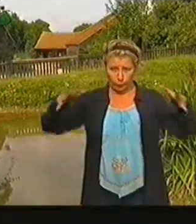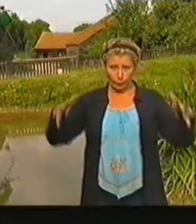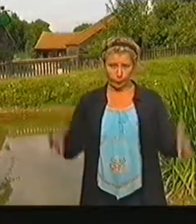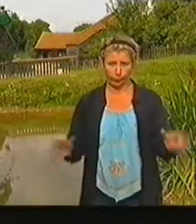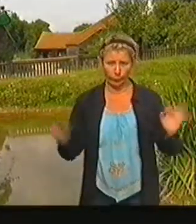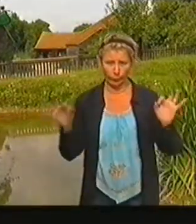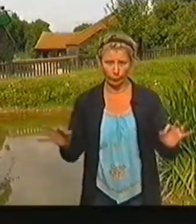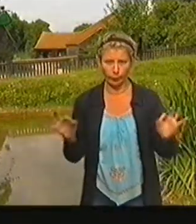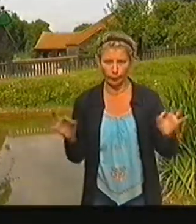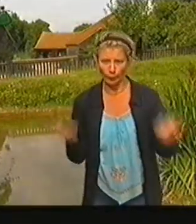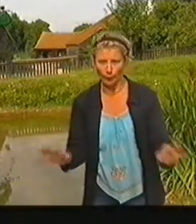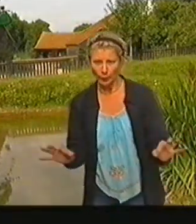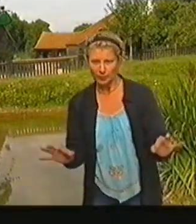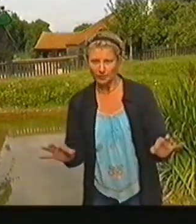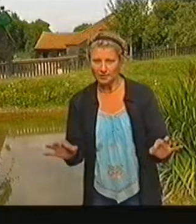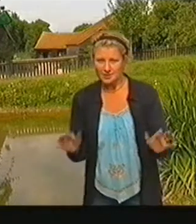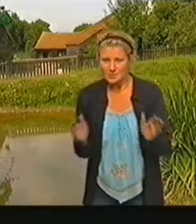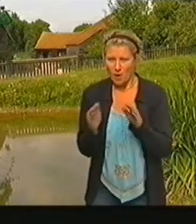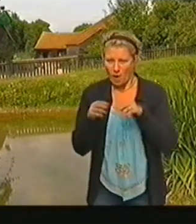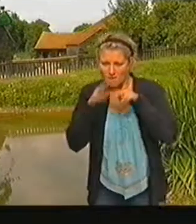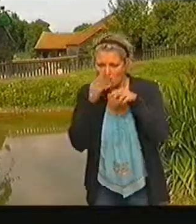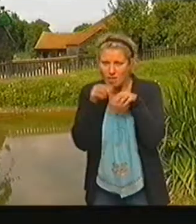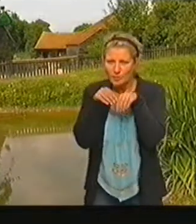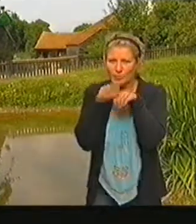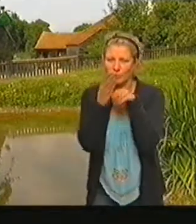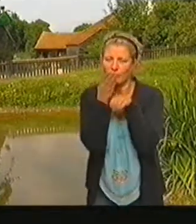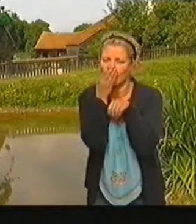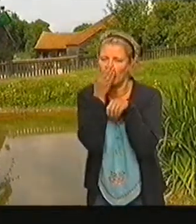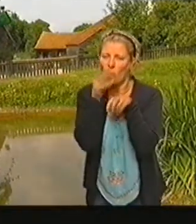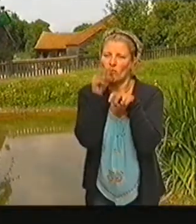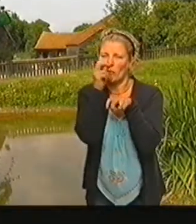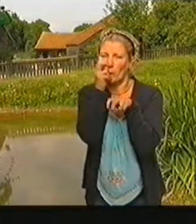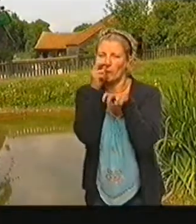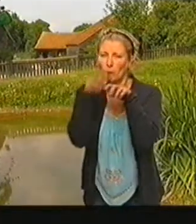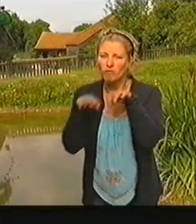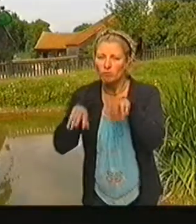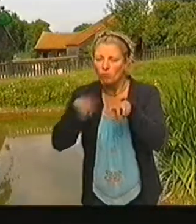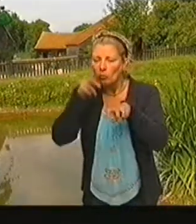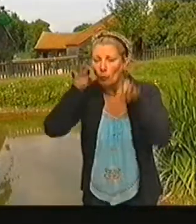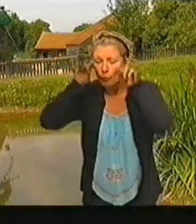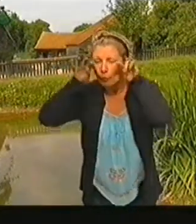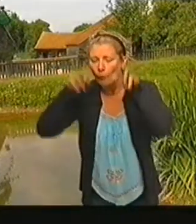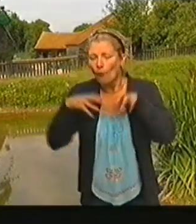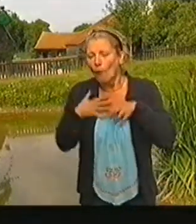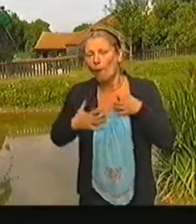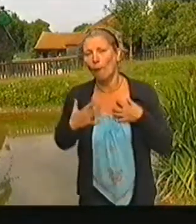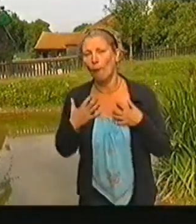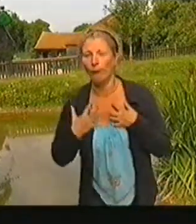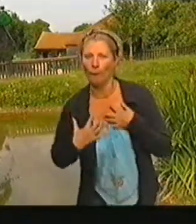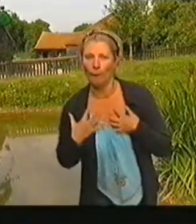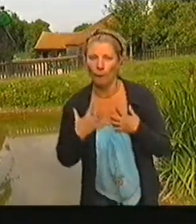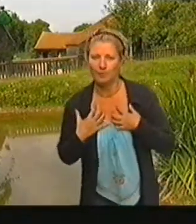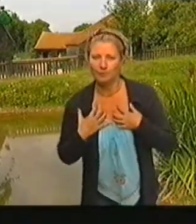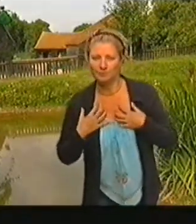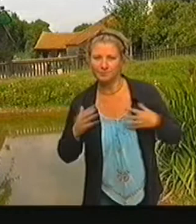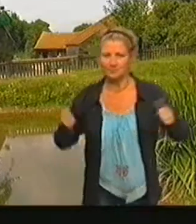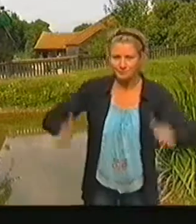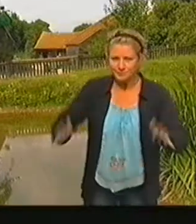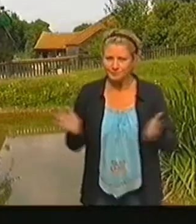loot was lying in a neat heap upon the floor. The small foxes crouched close, their noses twitching, their eyes